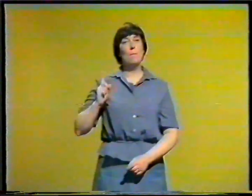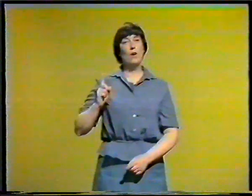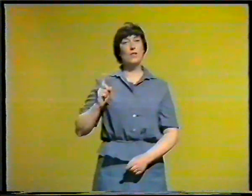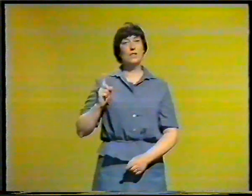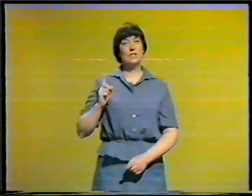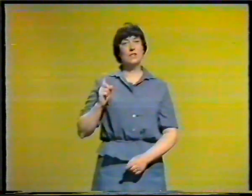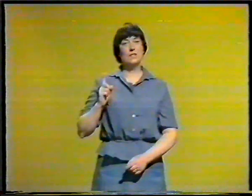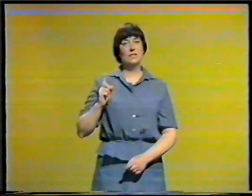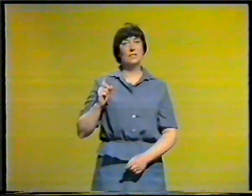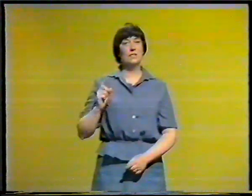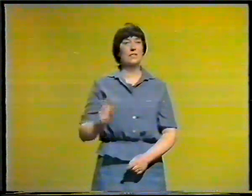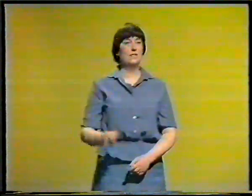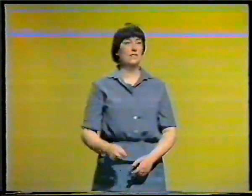boss,